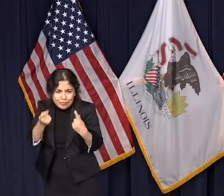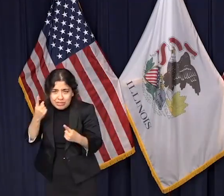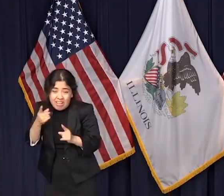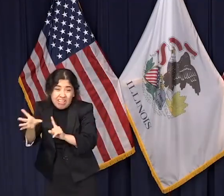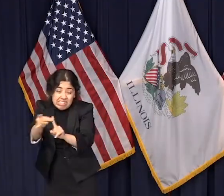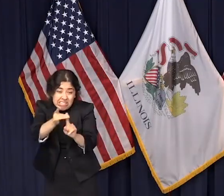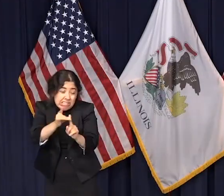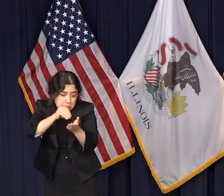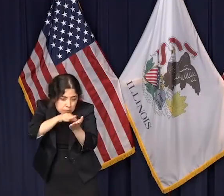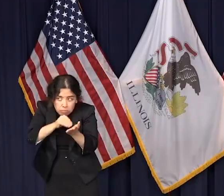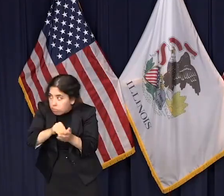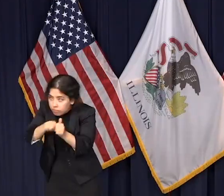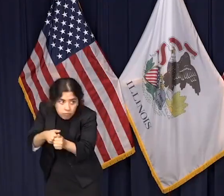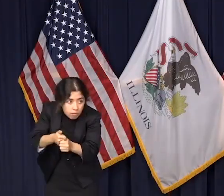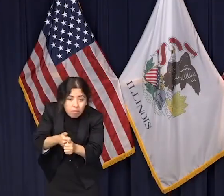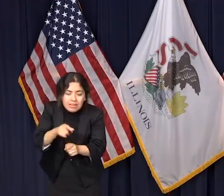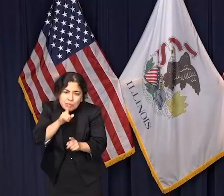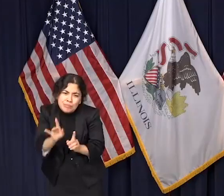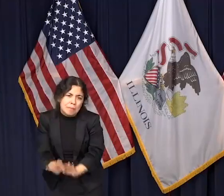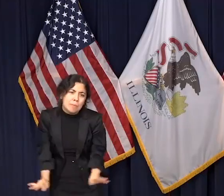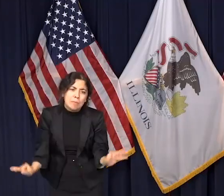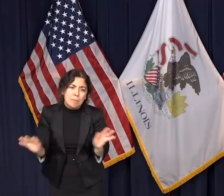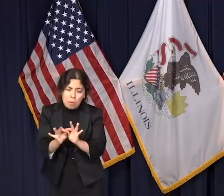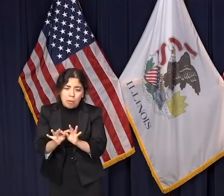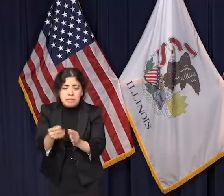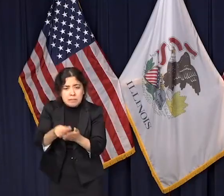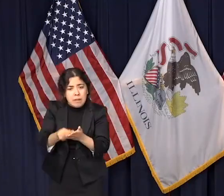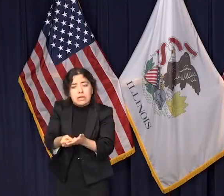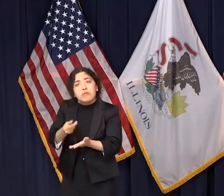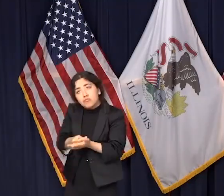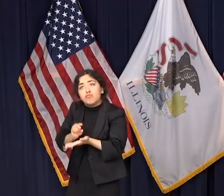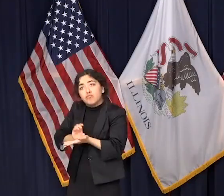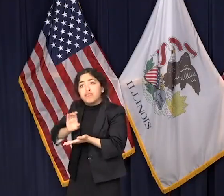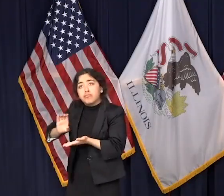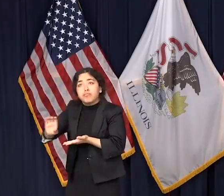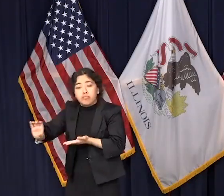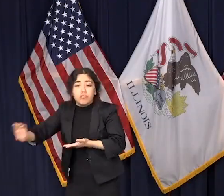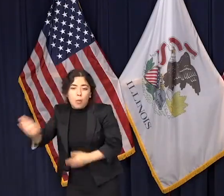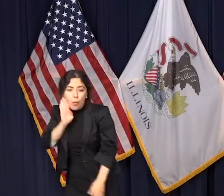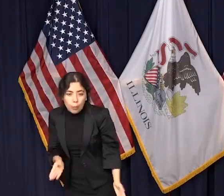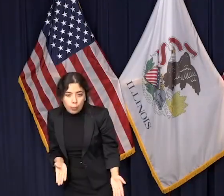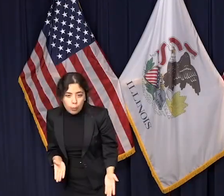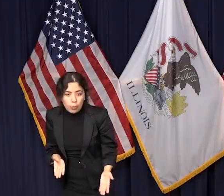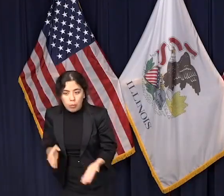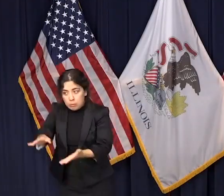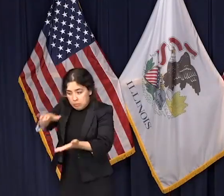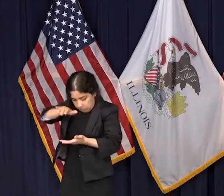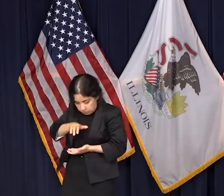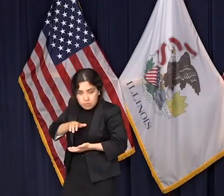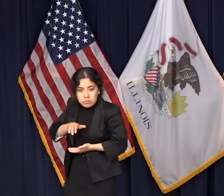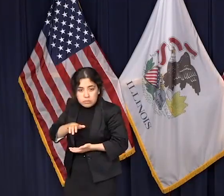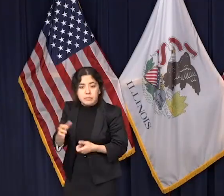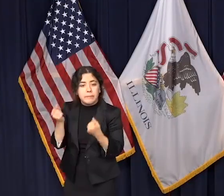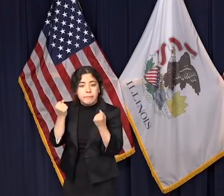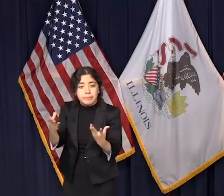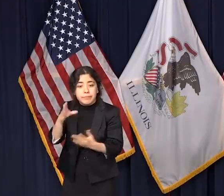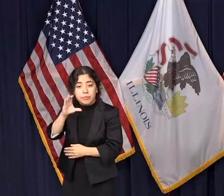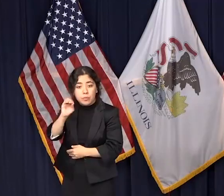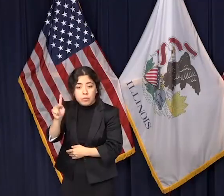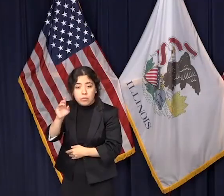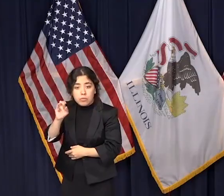tracers locally and that money's on the way. Many of those county public health departments are also taking people from